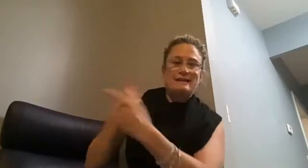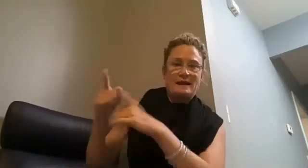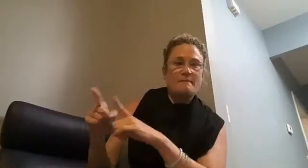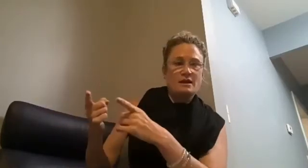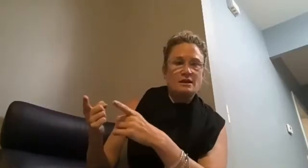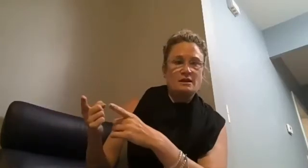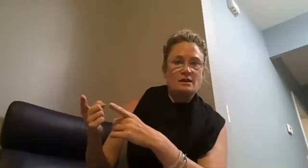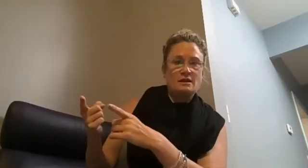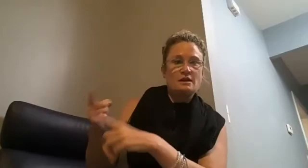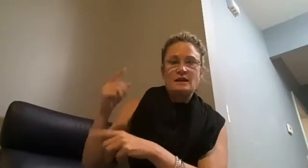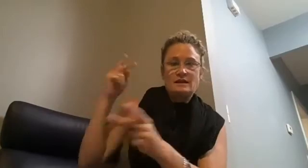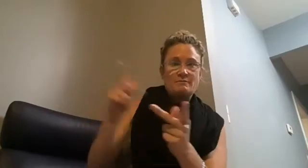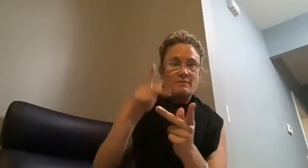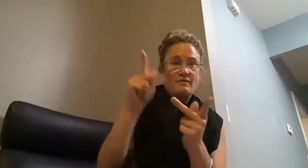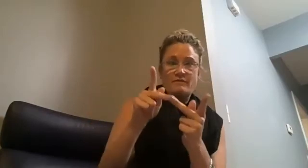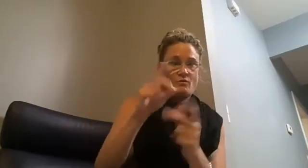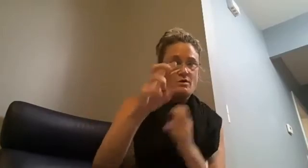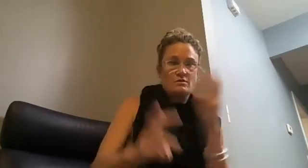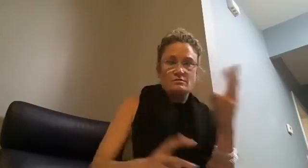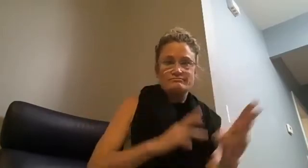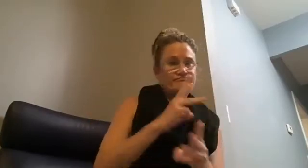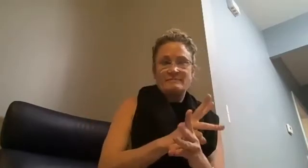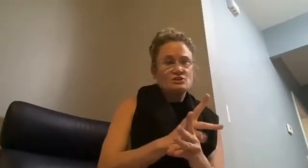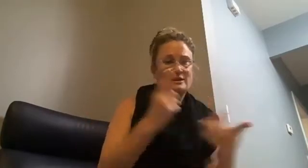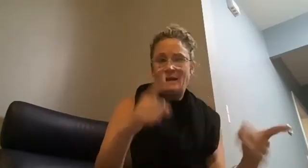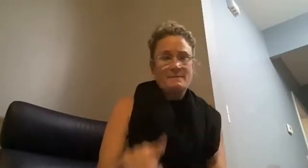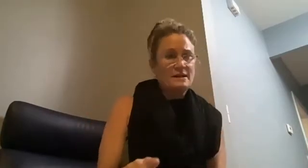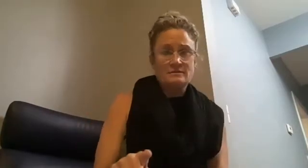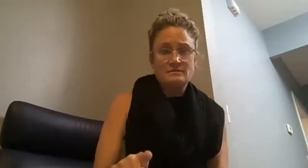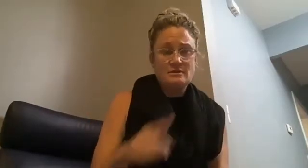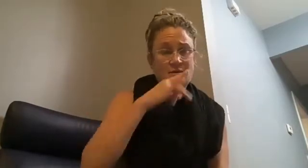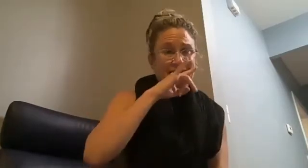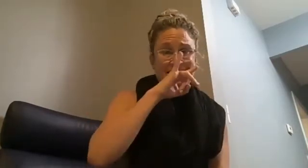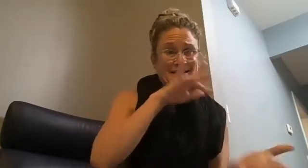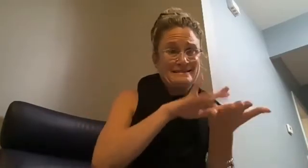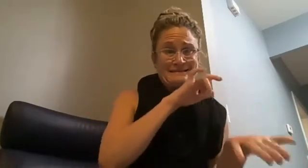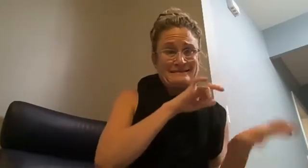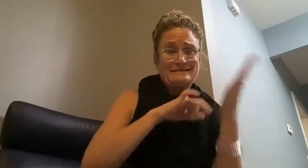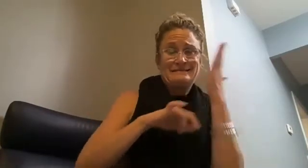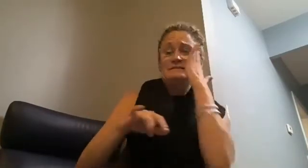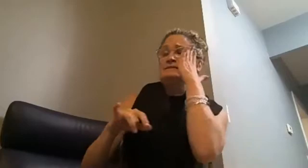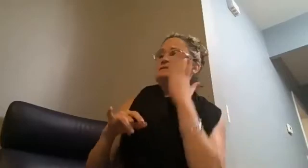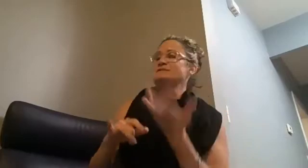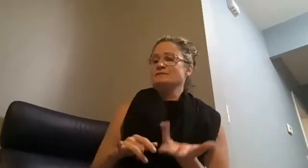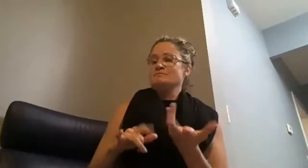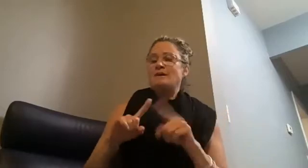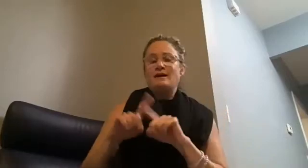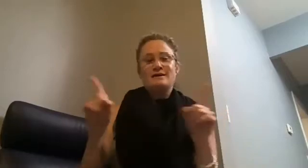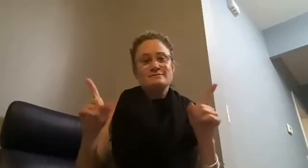perfect world, that stuff really shouldn't happen to any kid. But fortunately, or maybe unfortunately for you, that's no longer an excuse